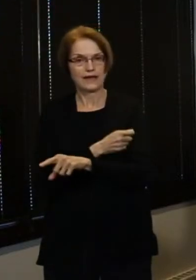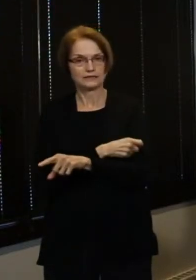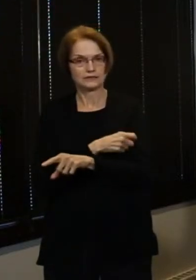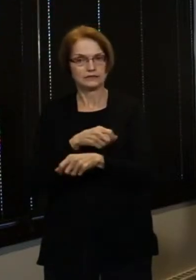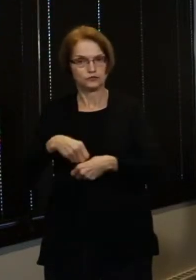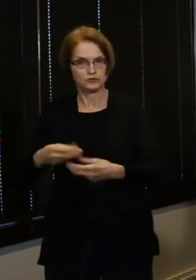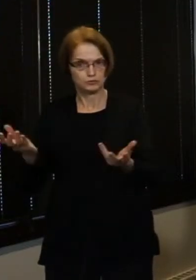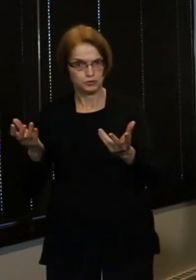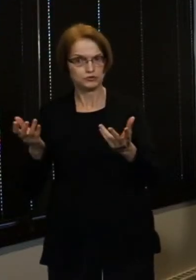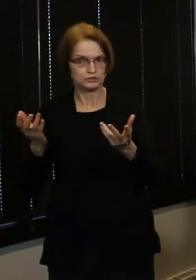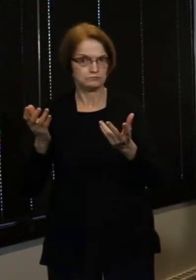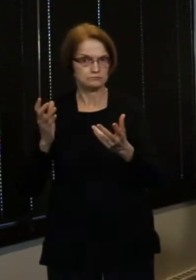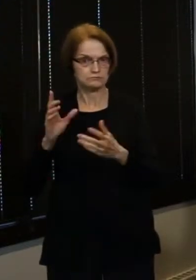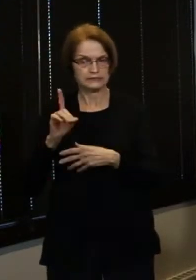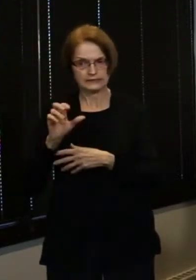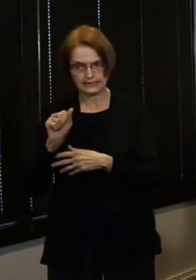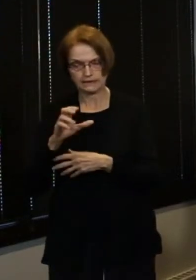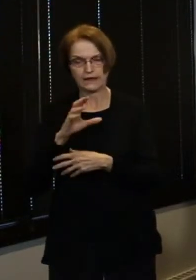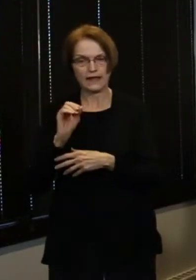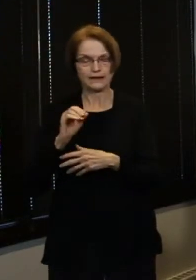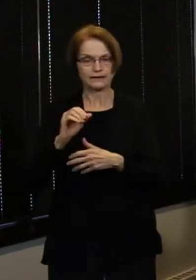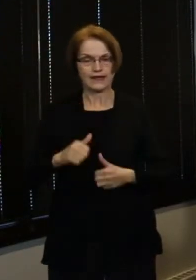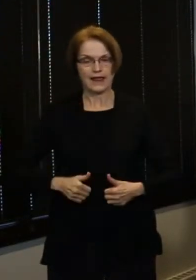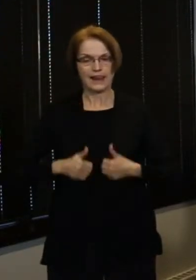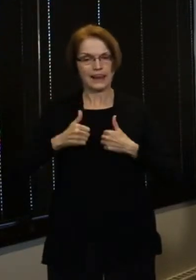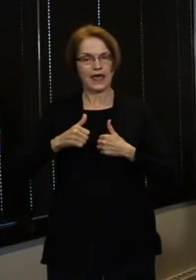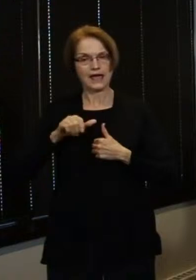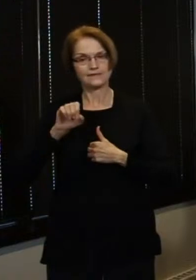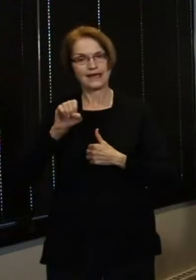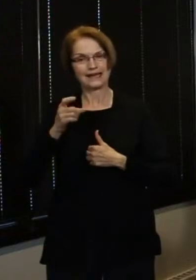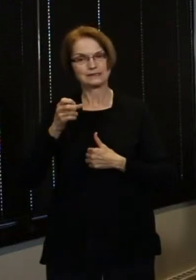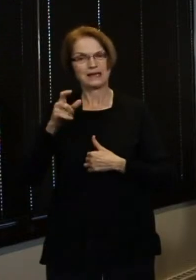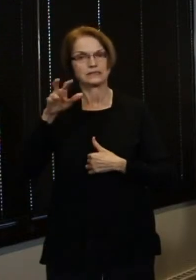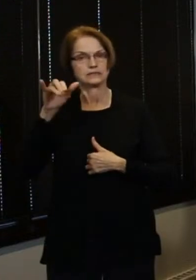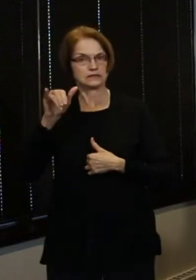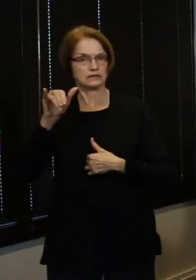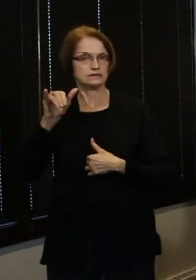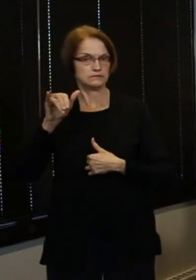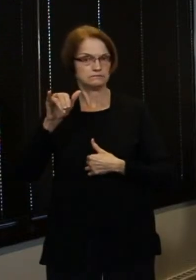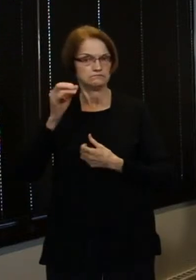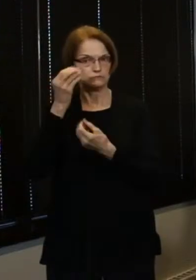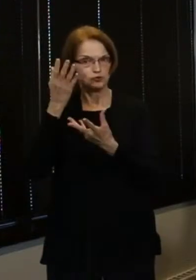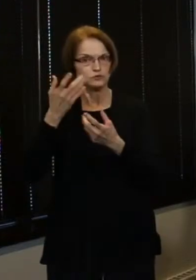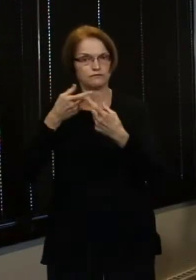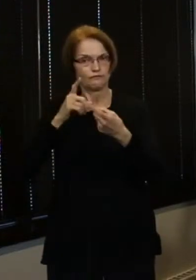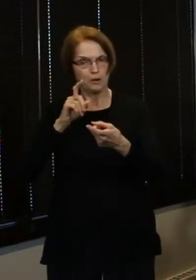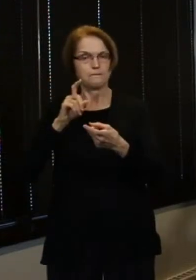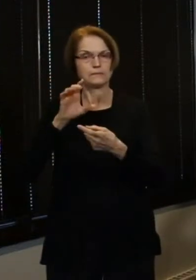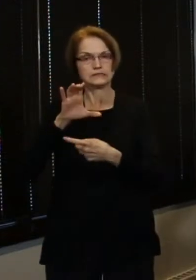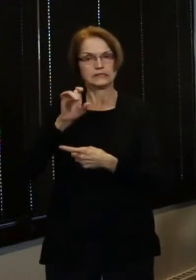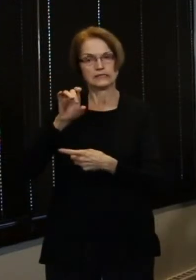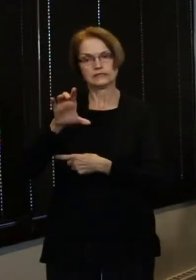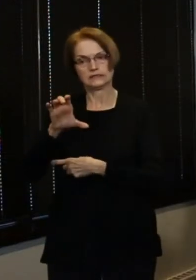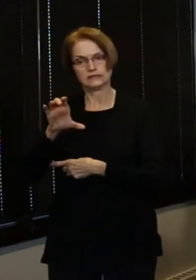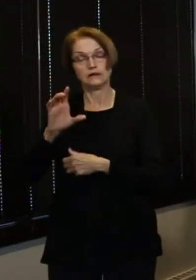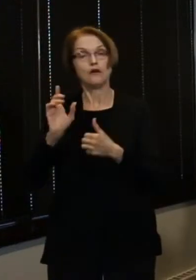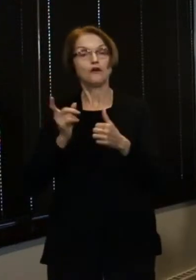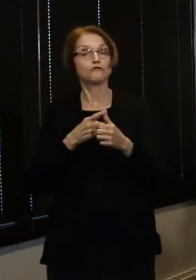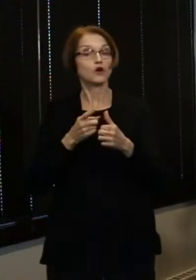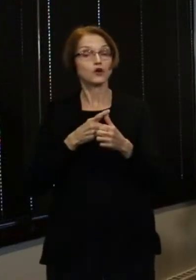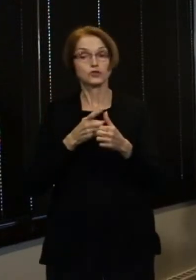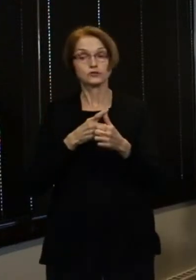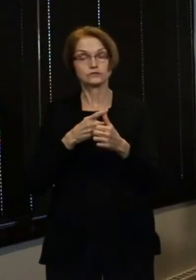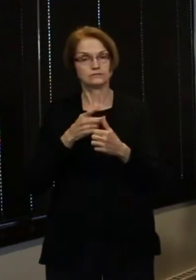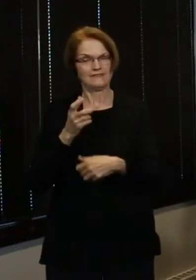distribution and the life expectancy news that's coming out of the CDC. But first, let's start with an update on vaccinations